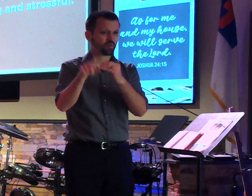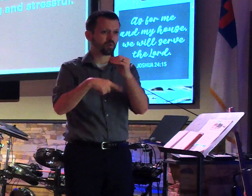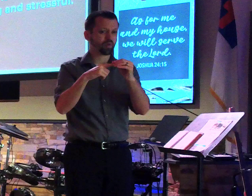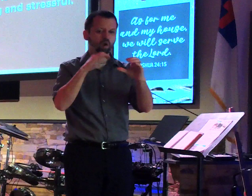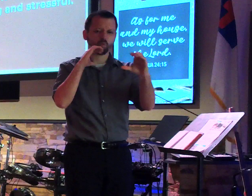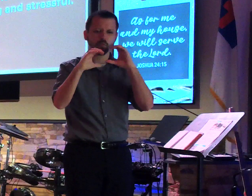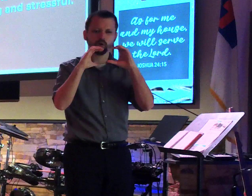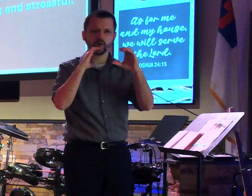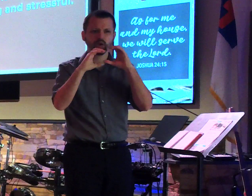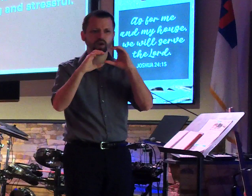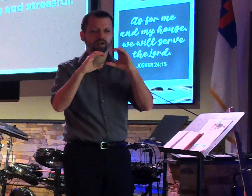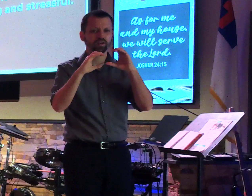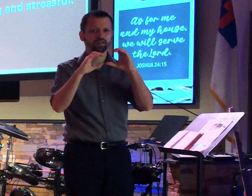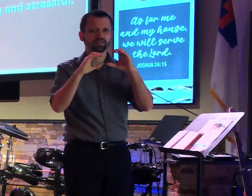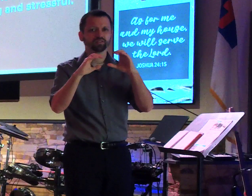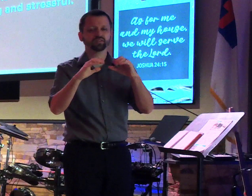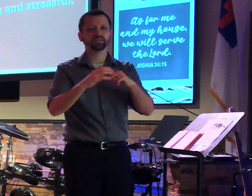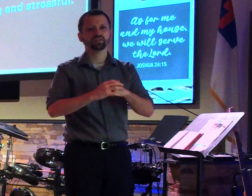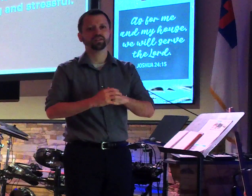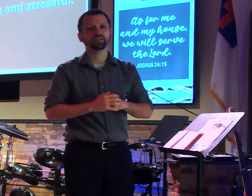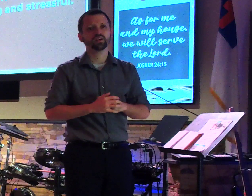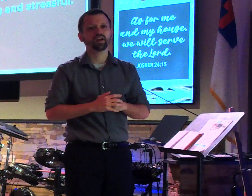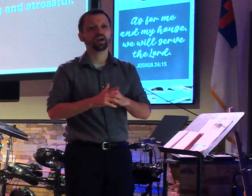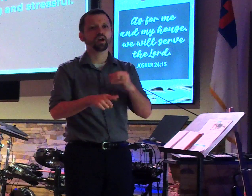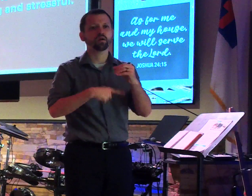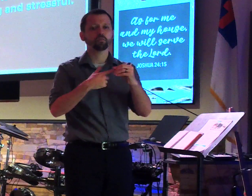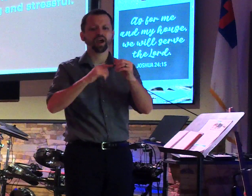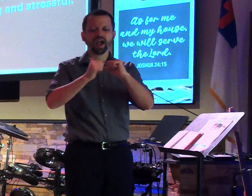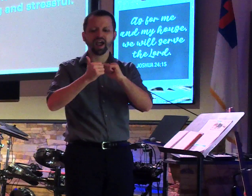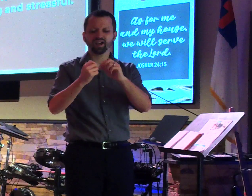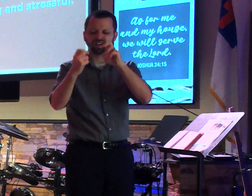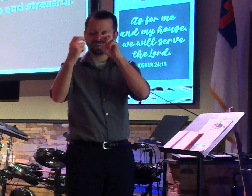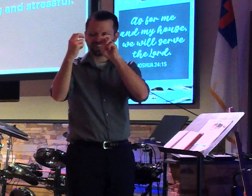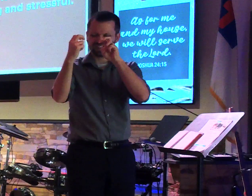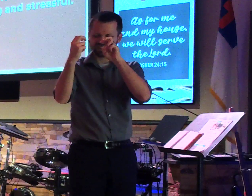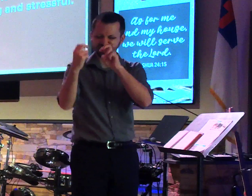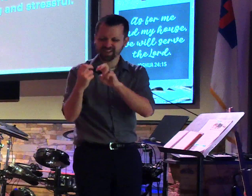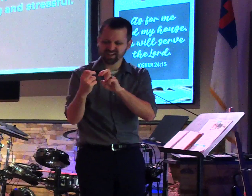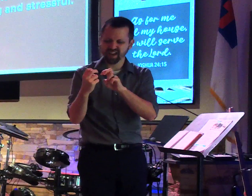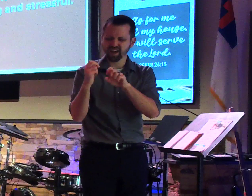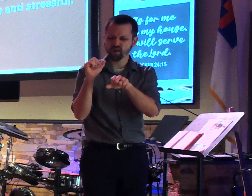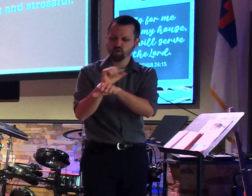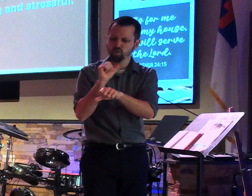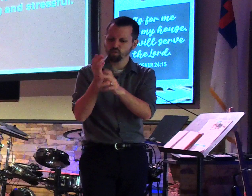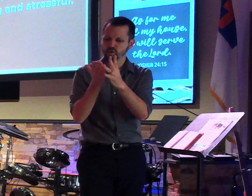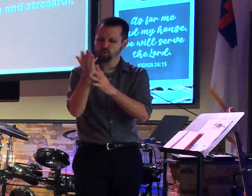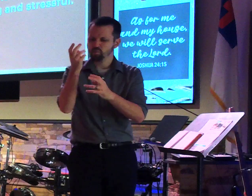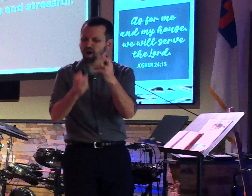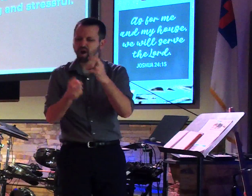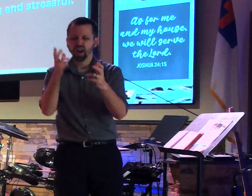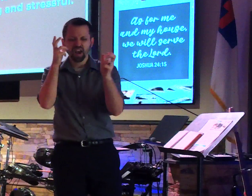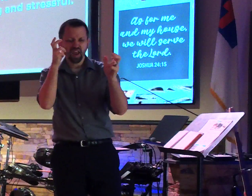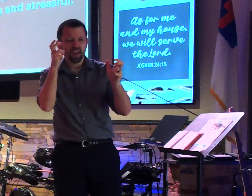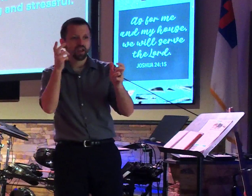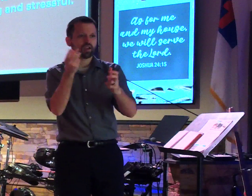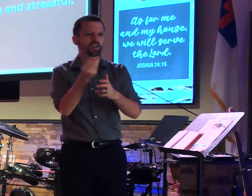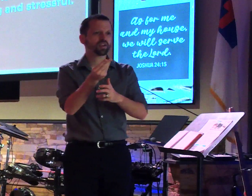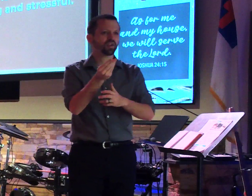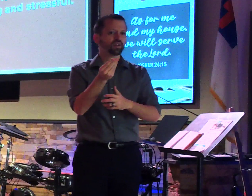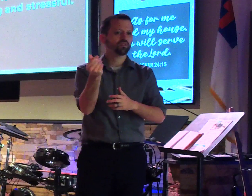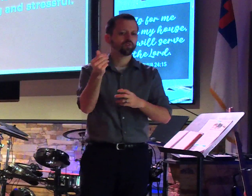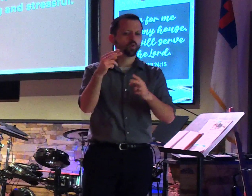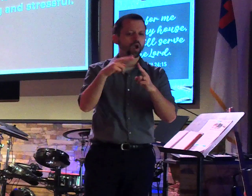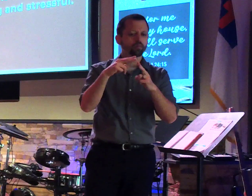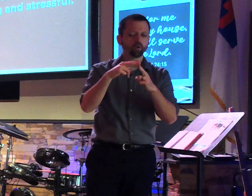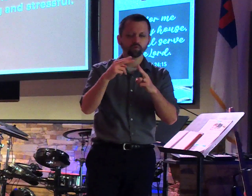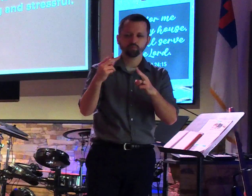real practical. You know, about how to sit down, how to work through stuff, how to listen, blah, blah, blah. And I had a couple of couples